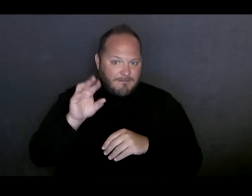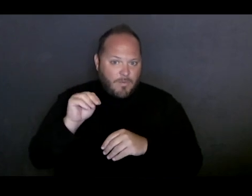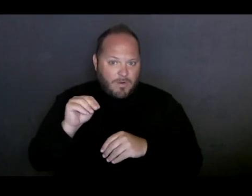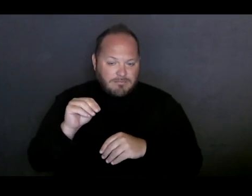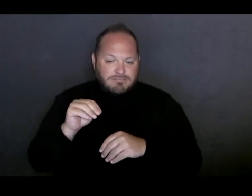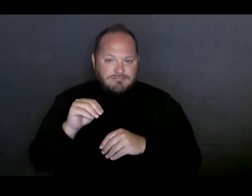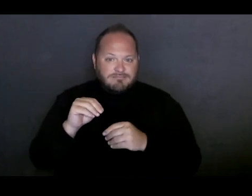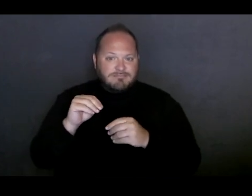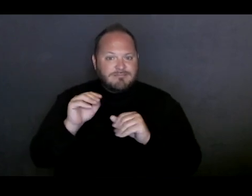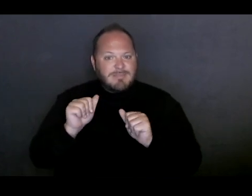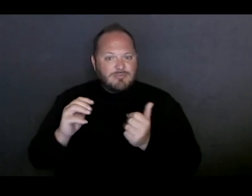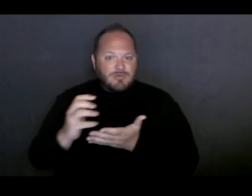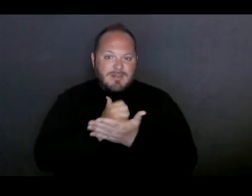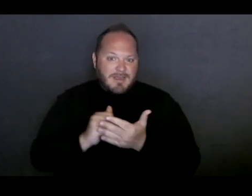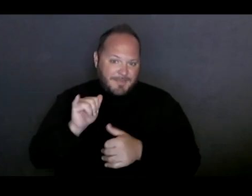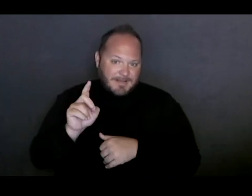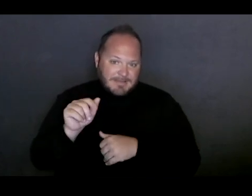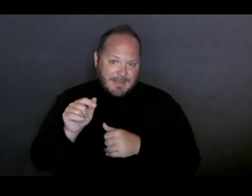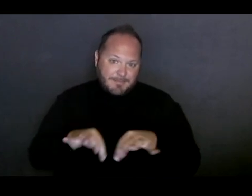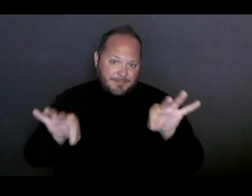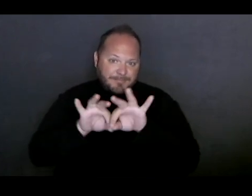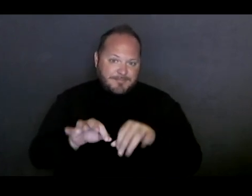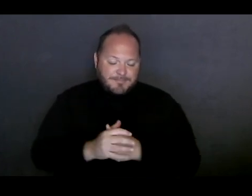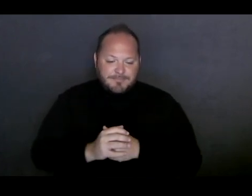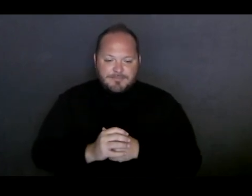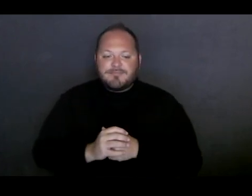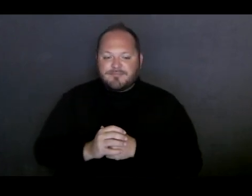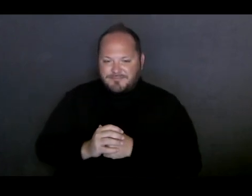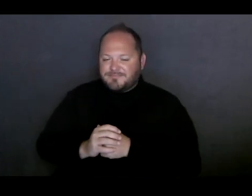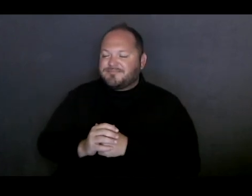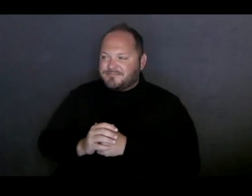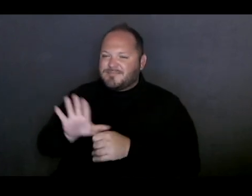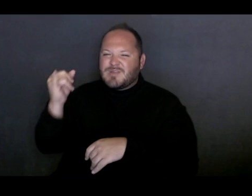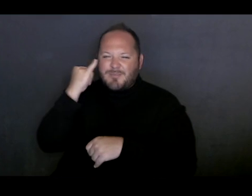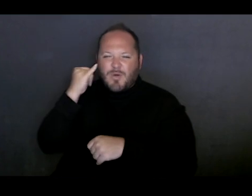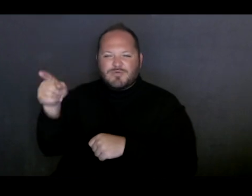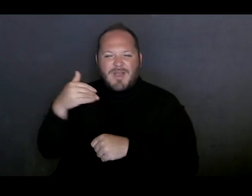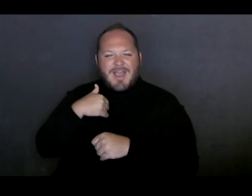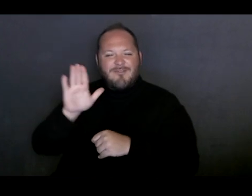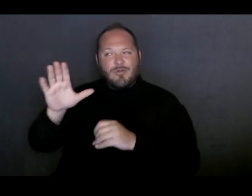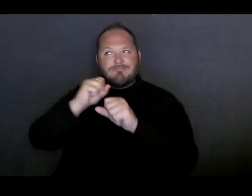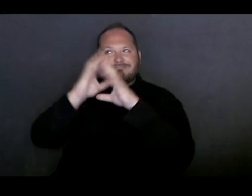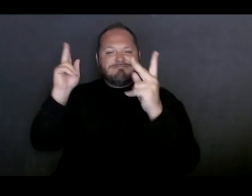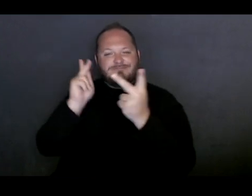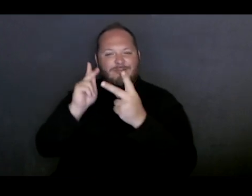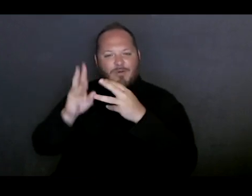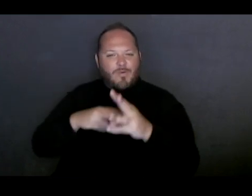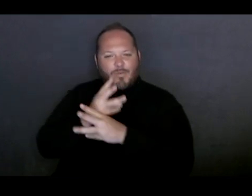what if you had your ideal world, right? Yeah. What would you want that box to simply